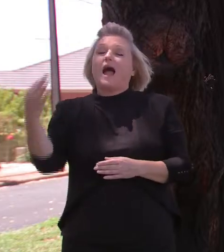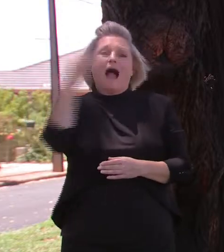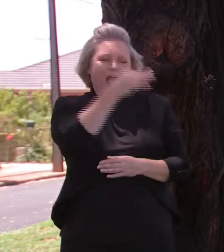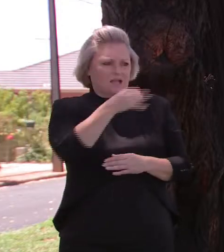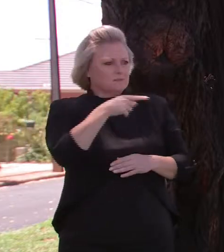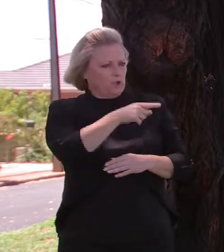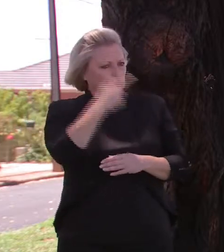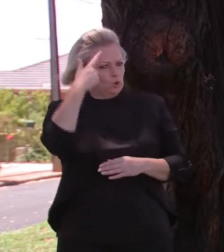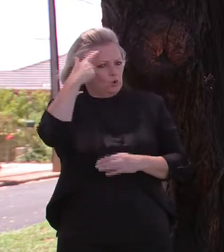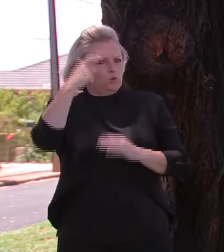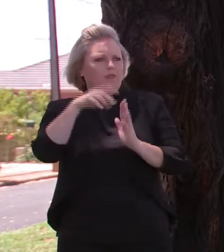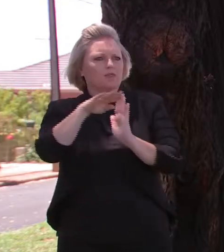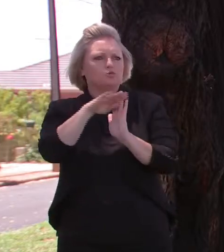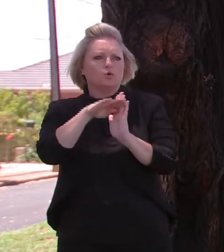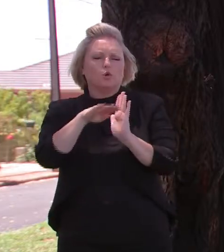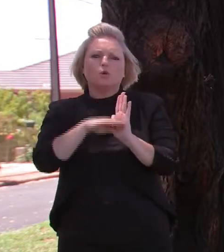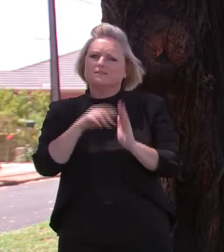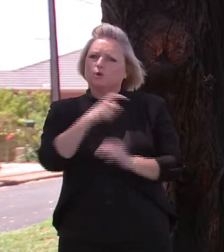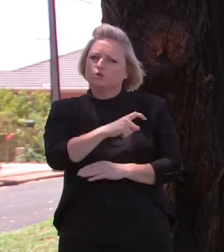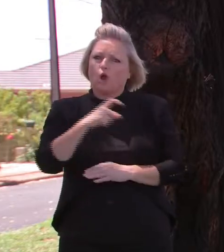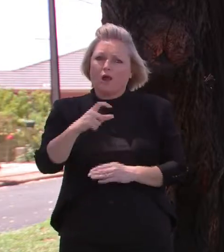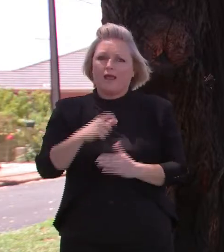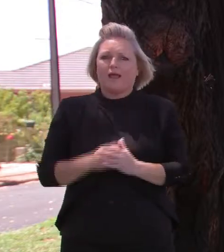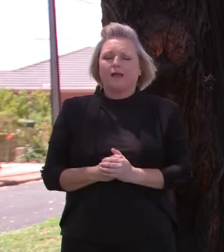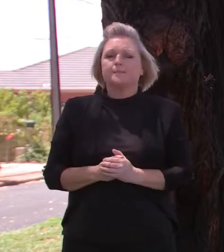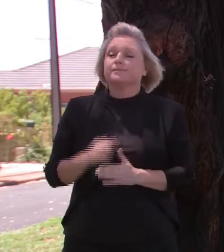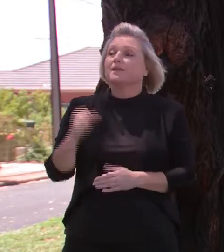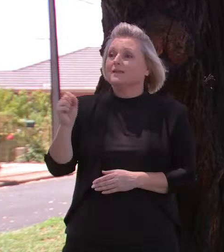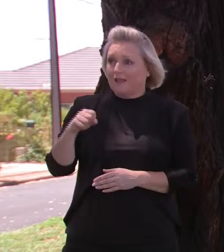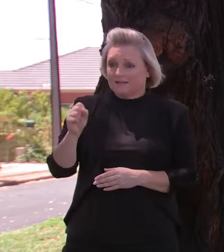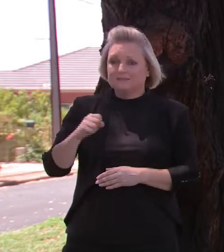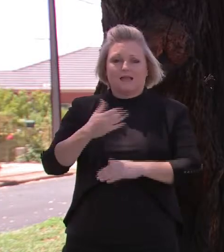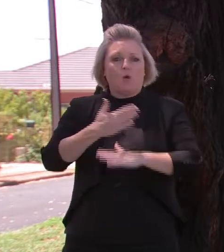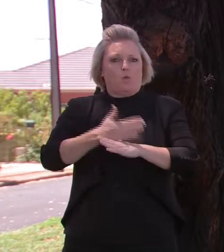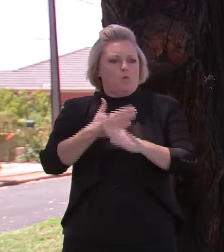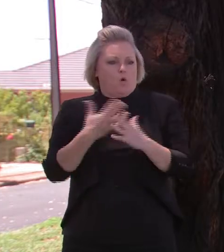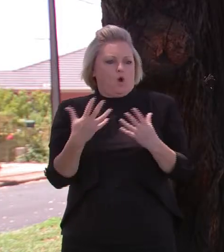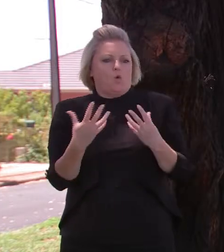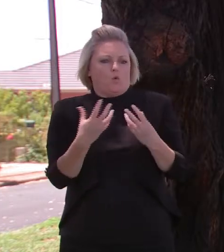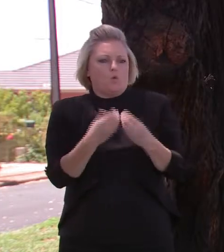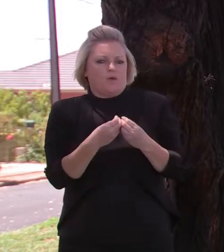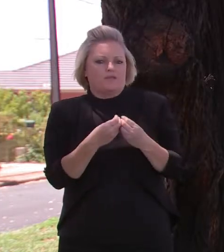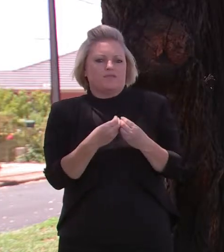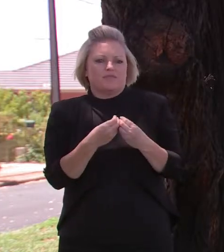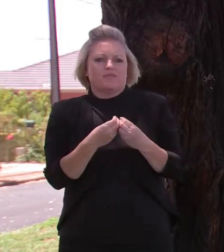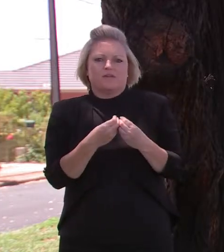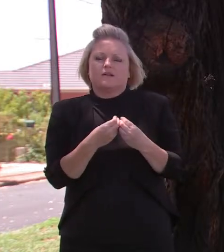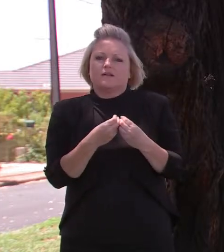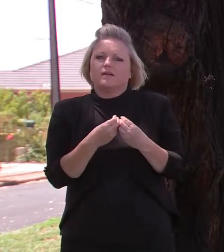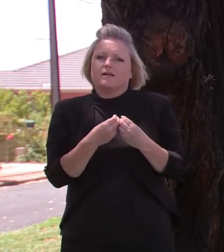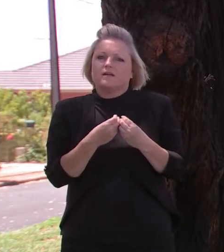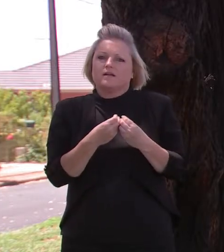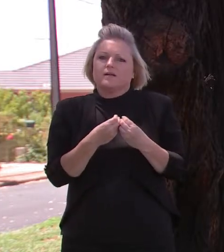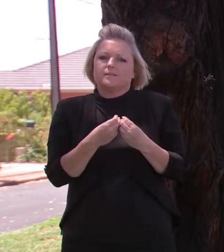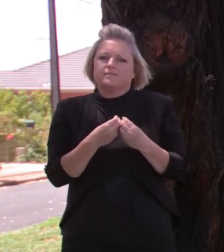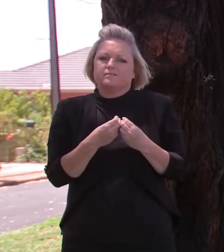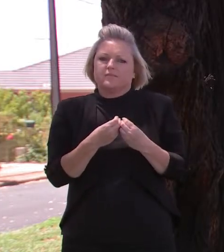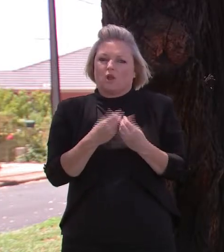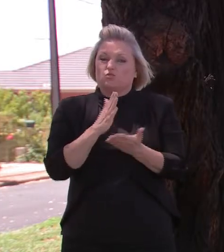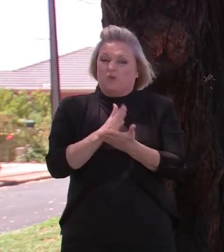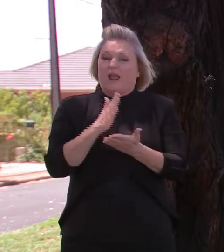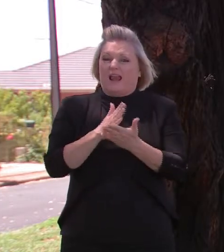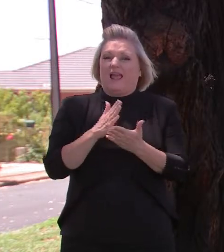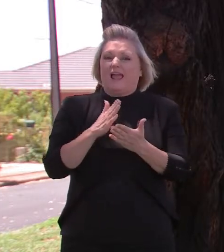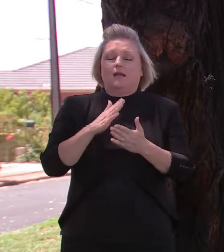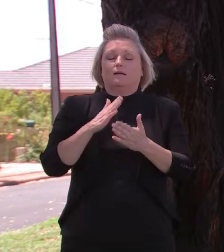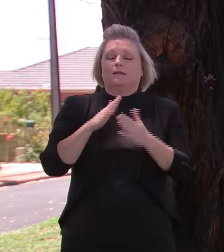though. Yeah, look, absolutely, and we obviously worked within the National Cabinet agreed guidelines, probably stuck to it more than most